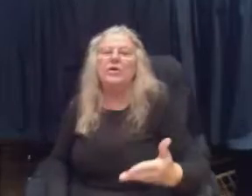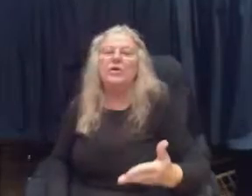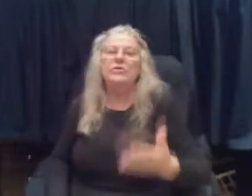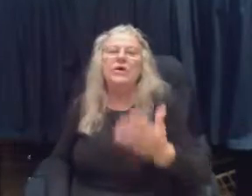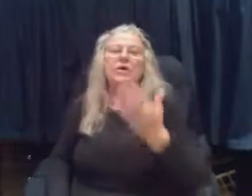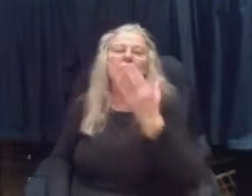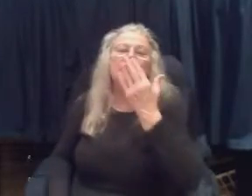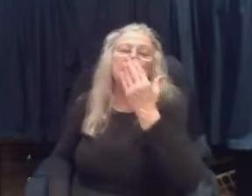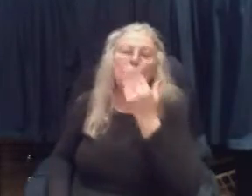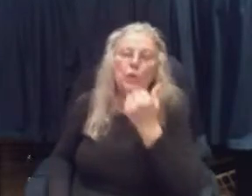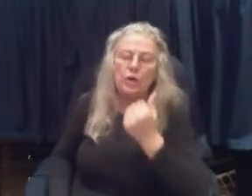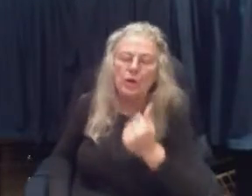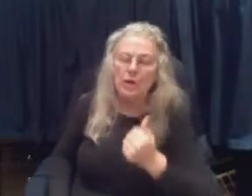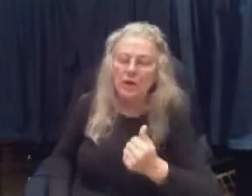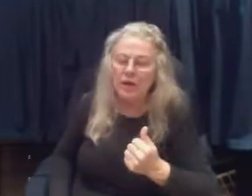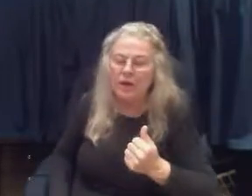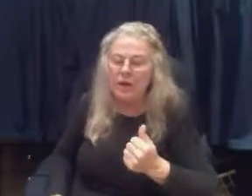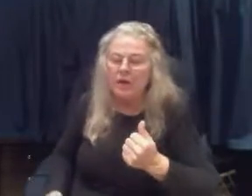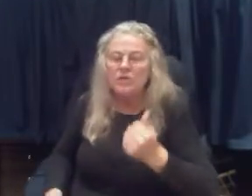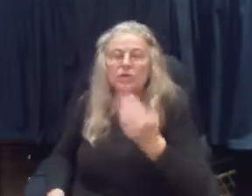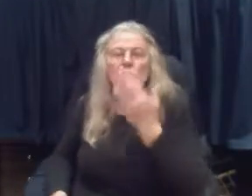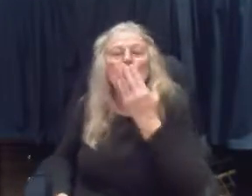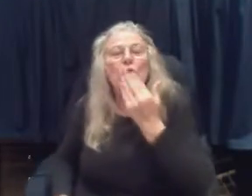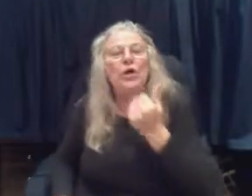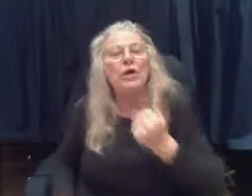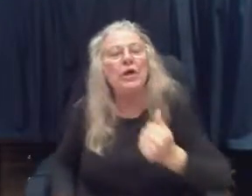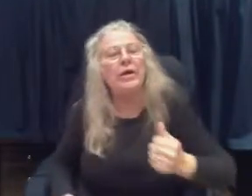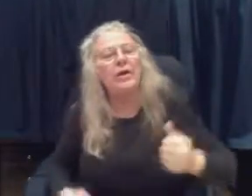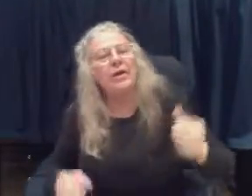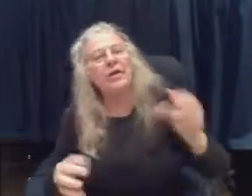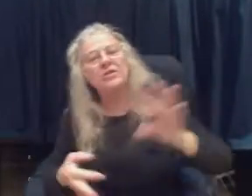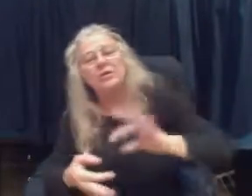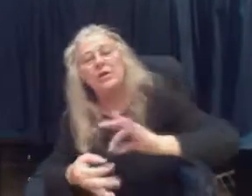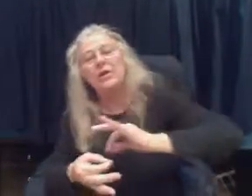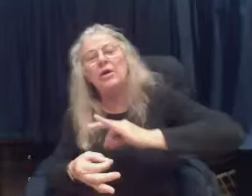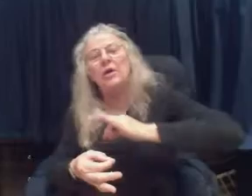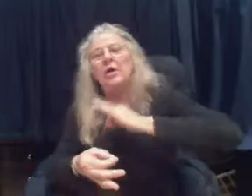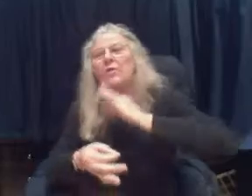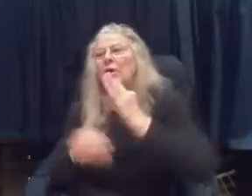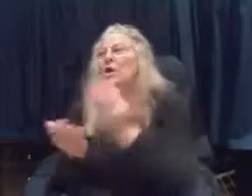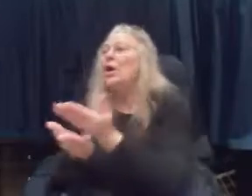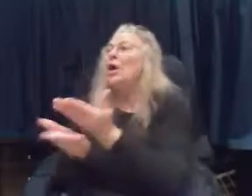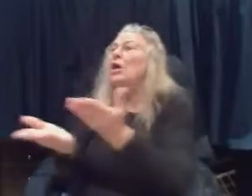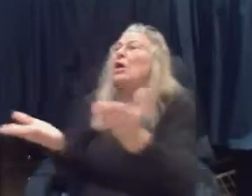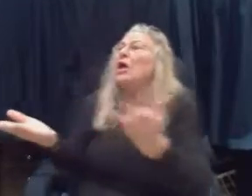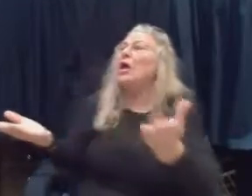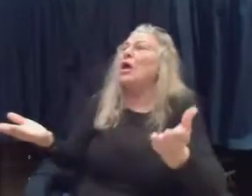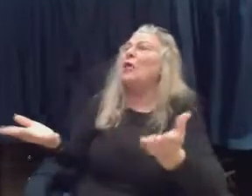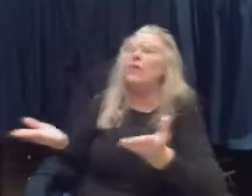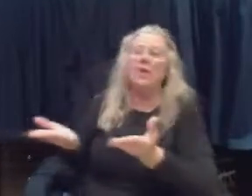There's a sweet, sweet spirit in